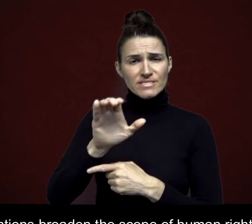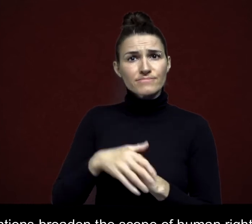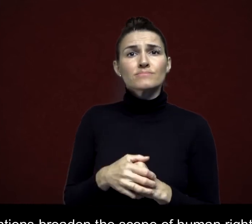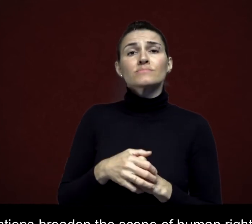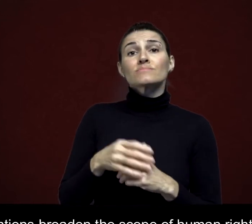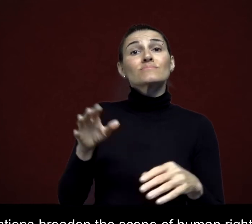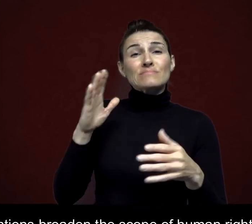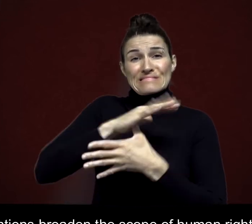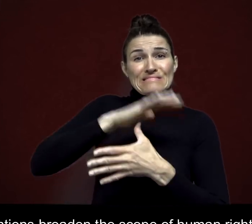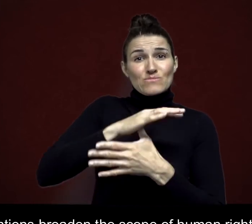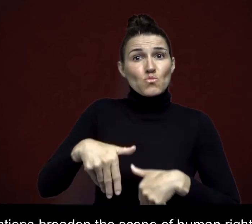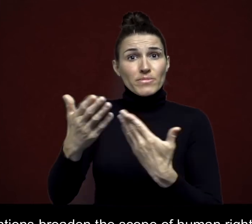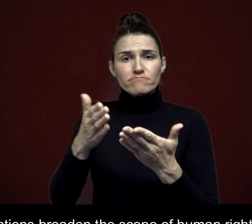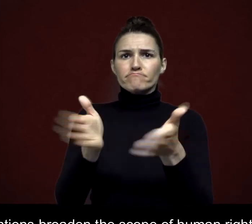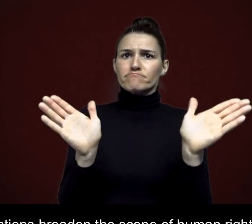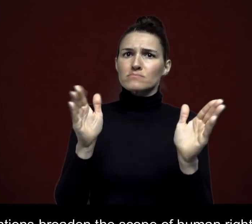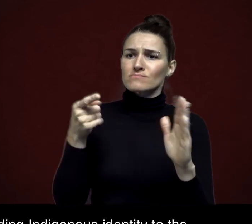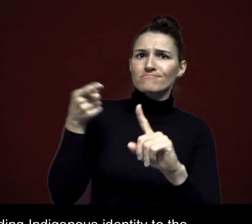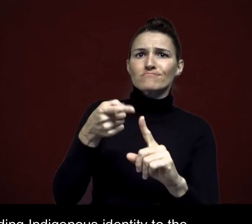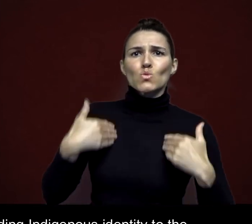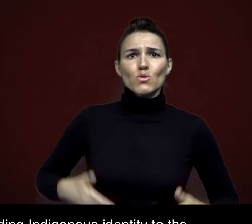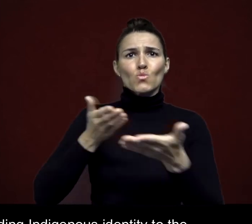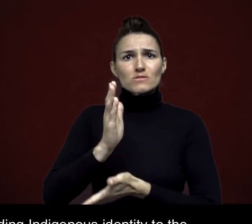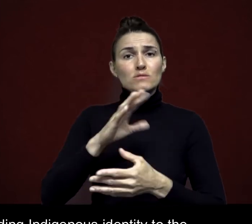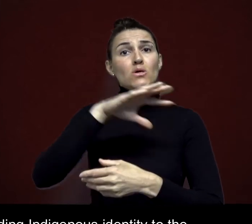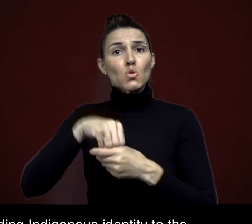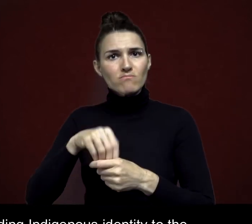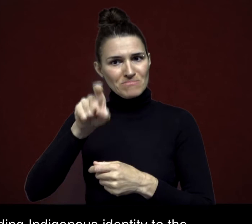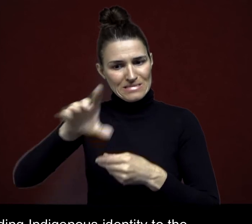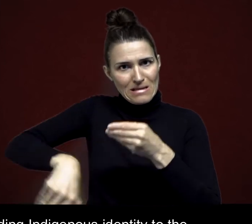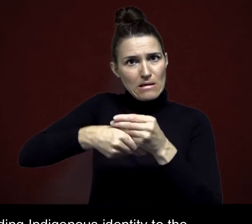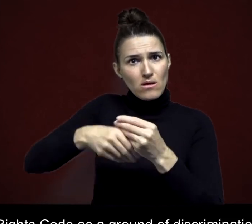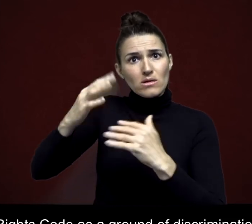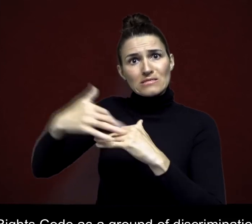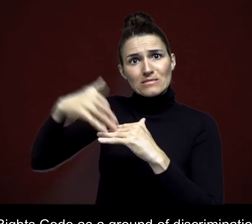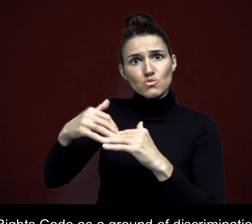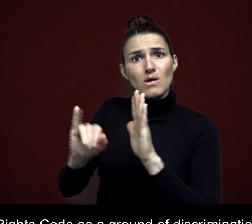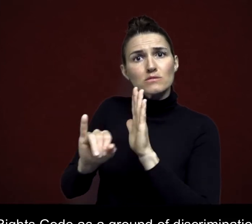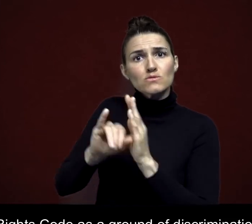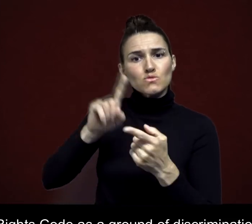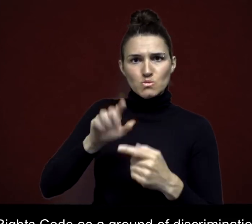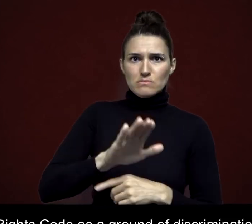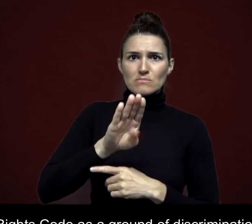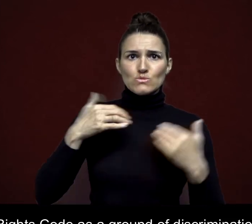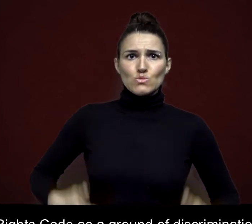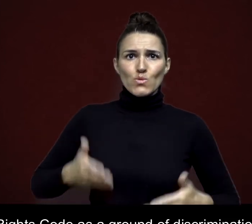recommendations broaden the scope of human rights, including adding Indigenous identity to the BC Human Rights Code as a ground of